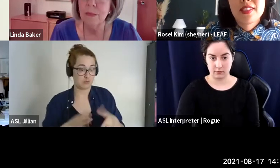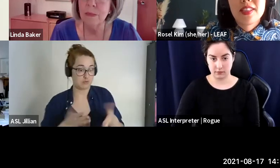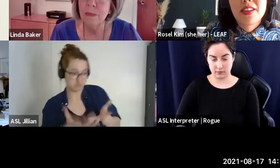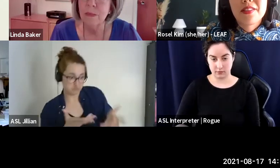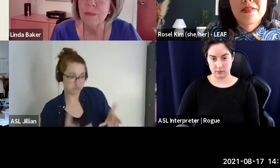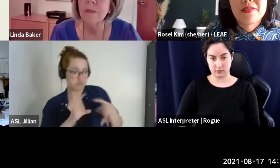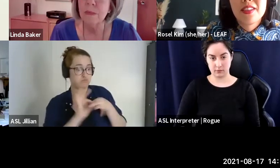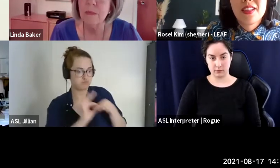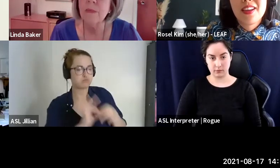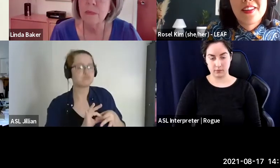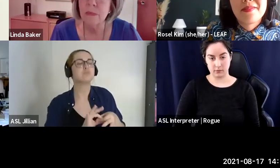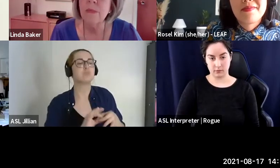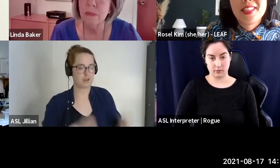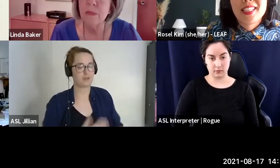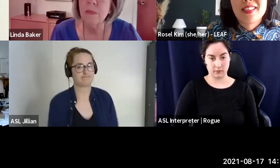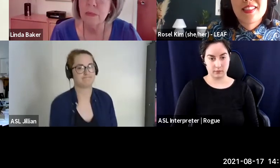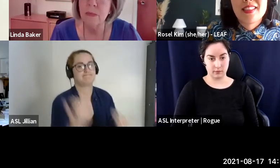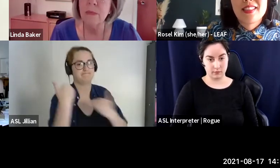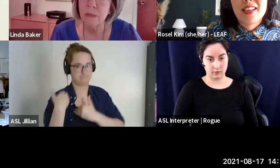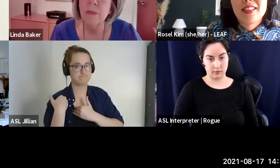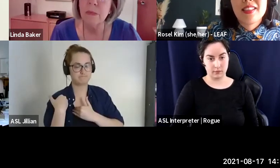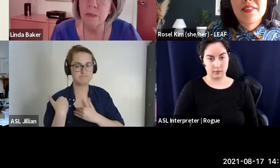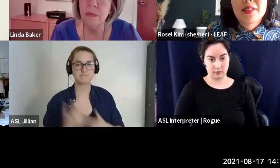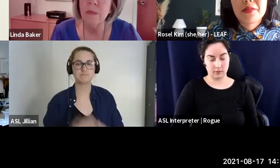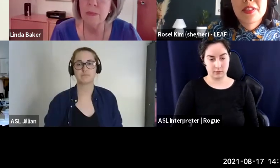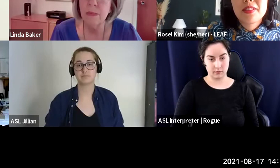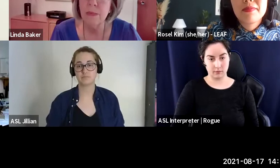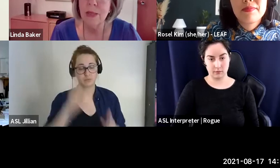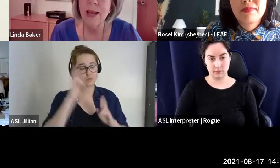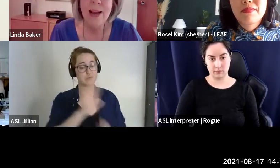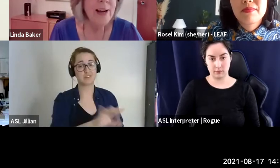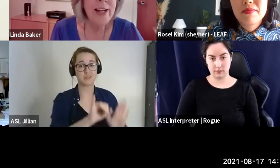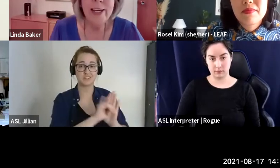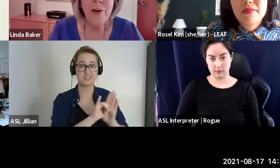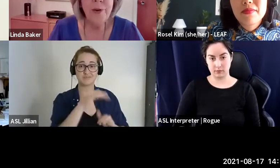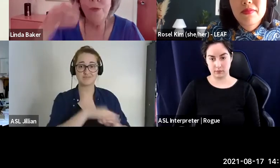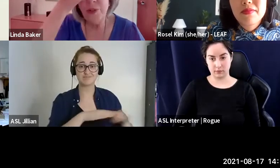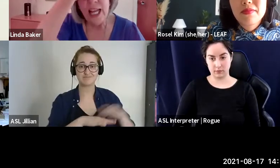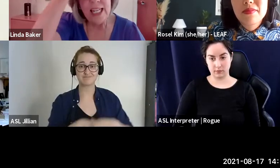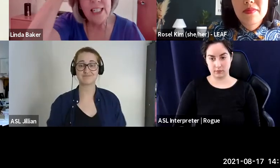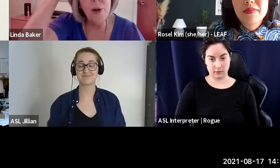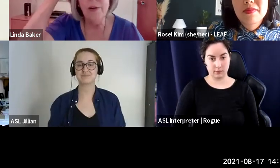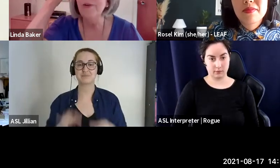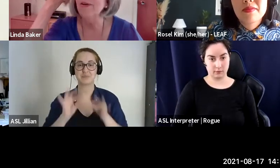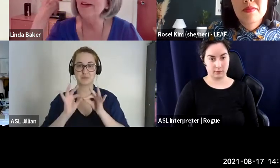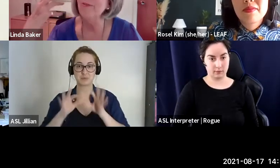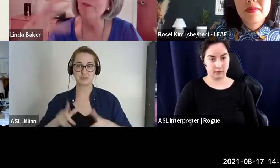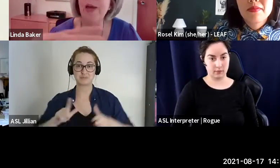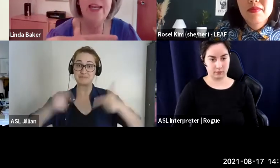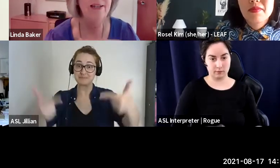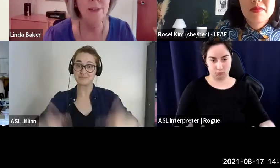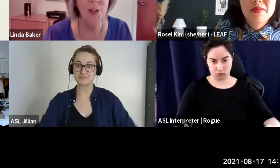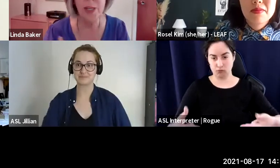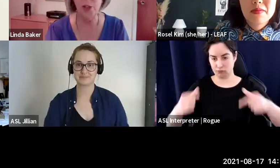diversity of the identities that live in this world. You know, Roselle, I just want to,